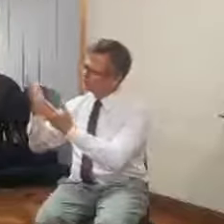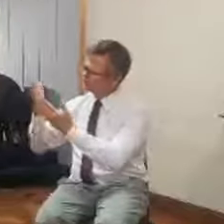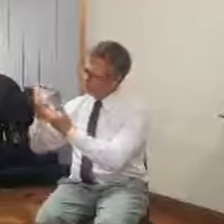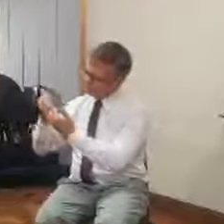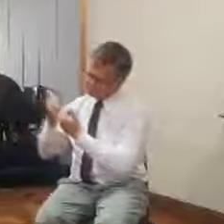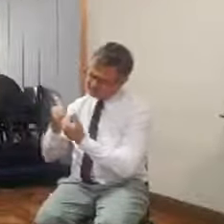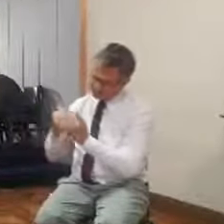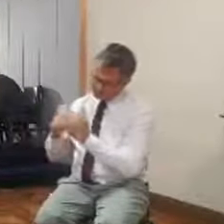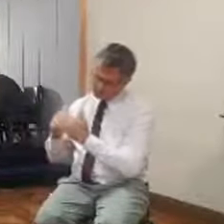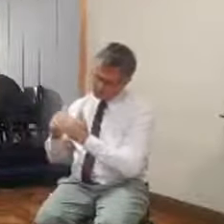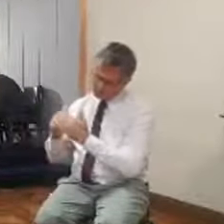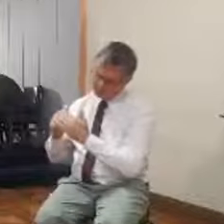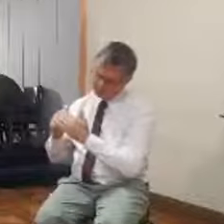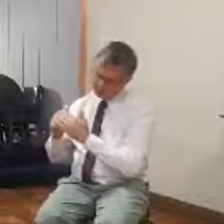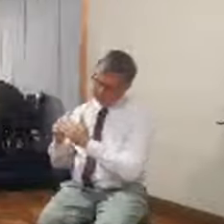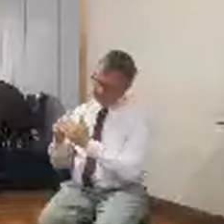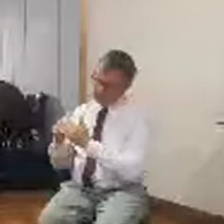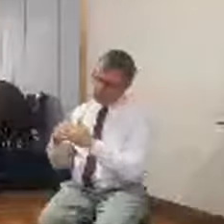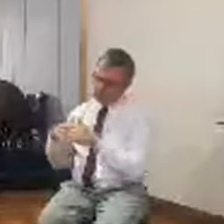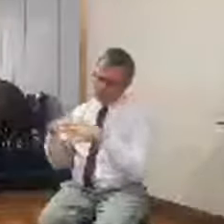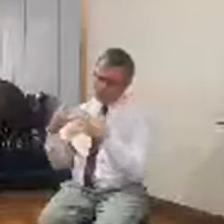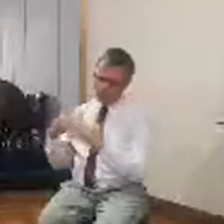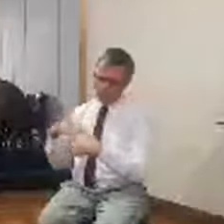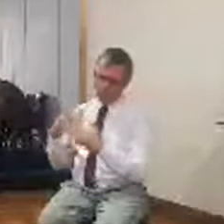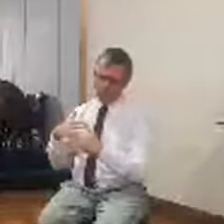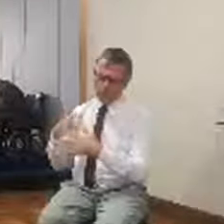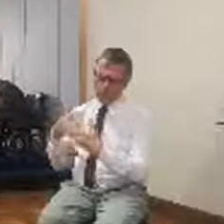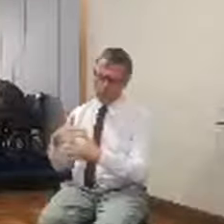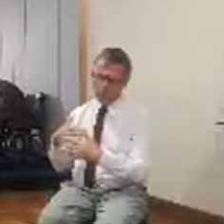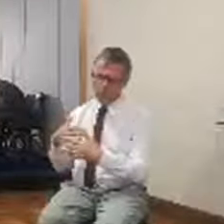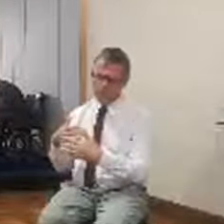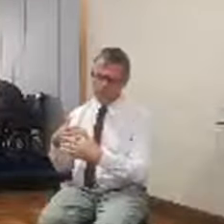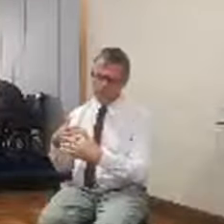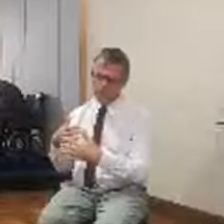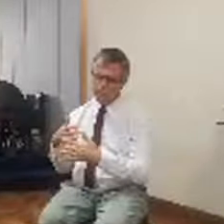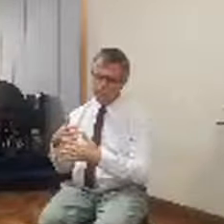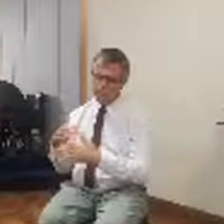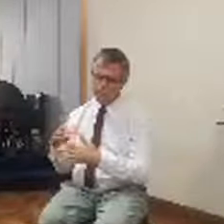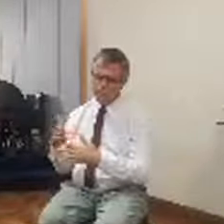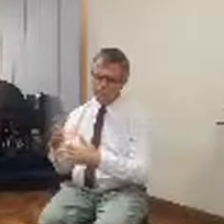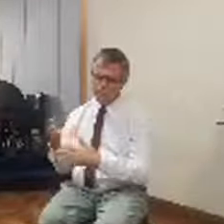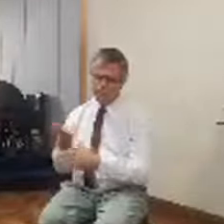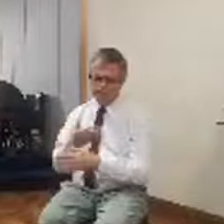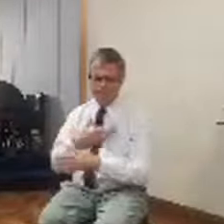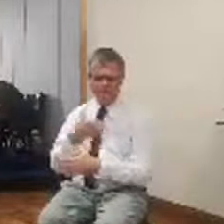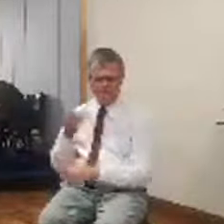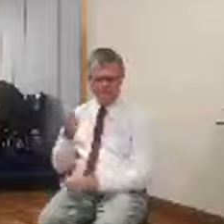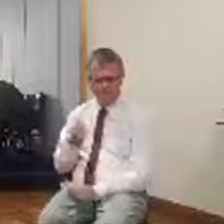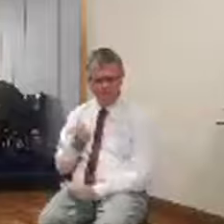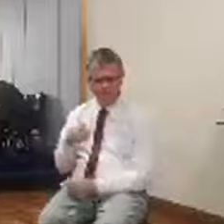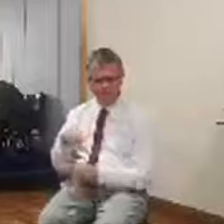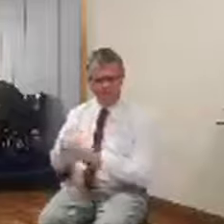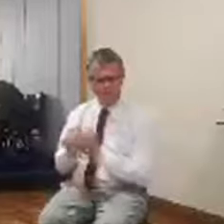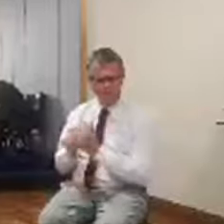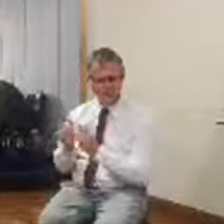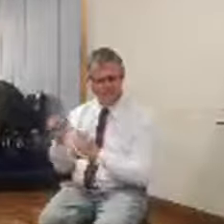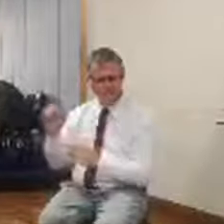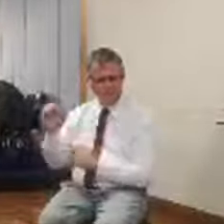we marvel yet again at this privilege which is ours in Christ Jesus, in whose name and merit afresh we